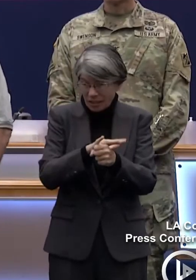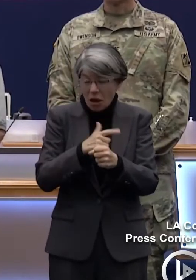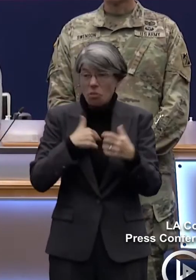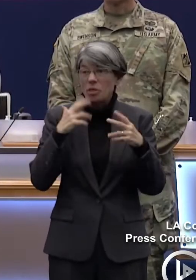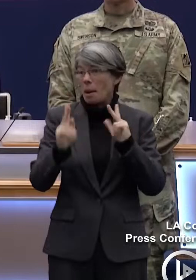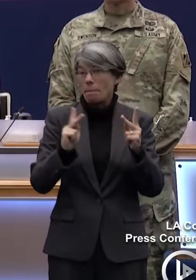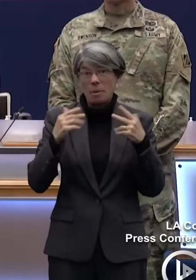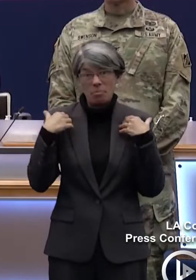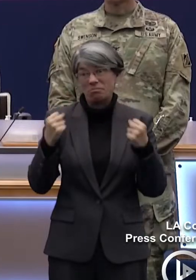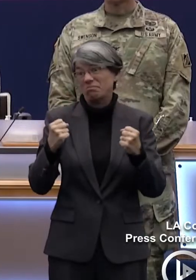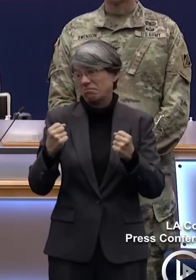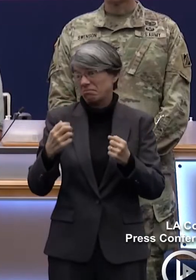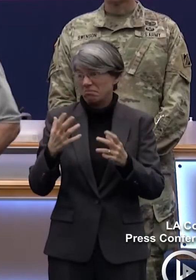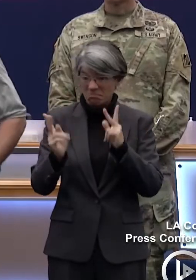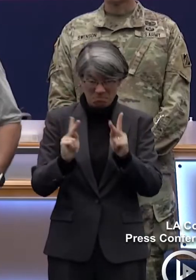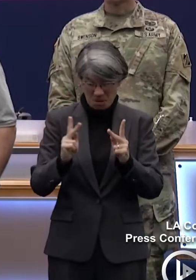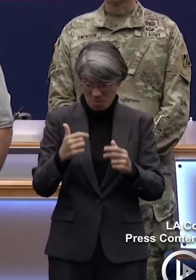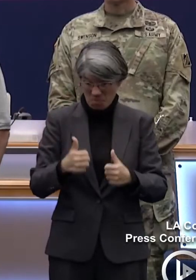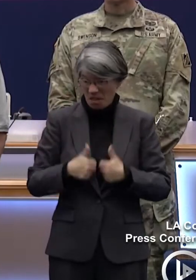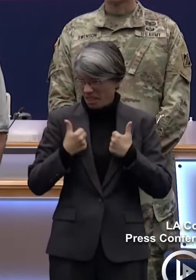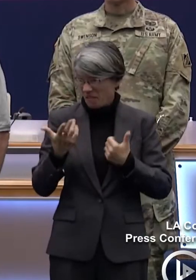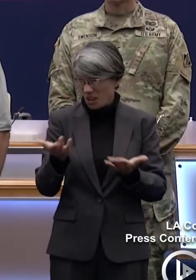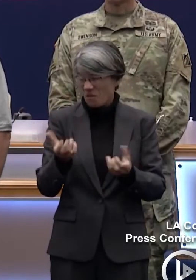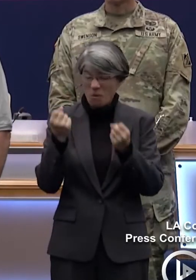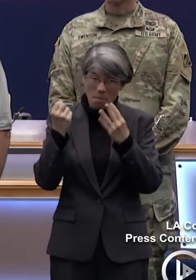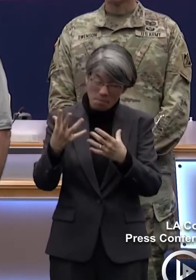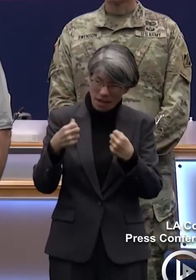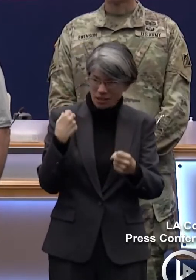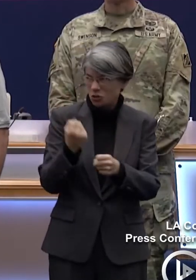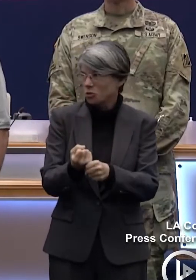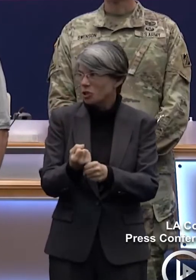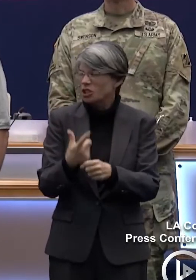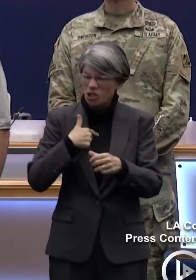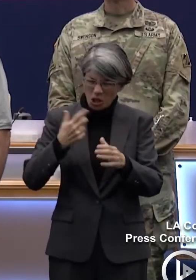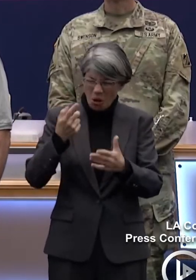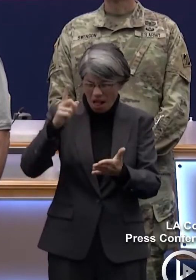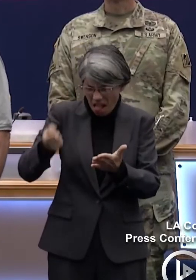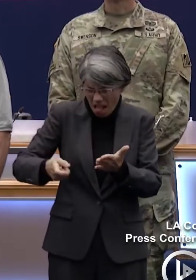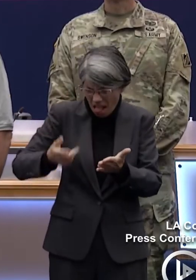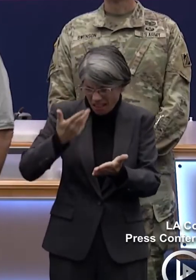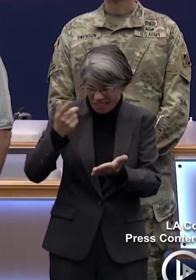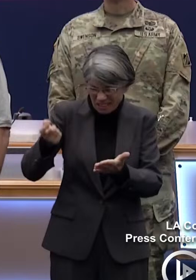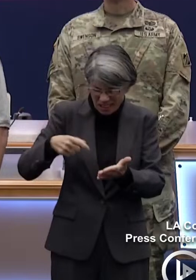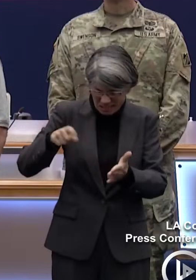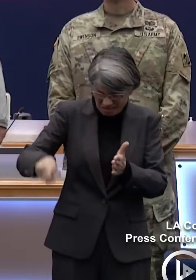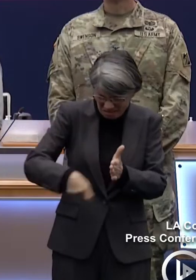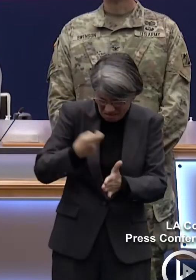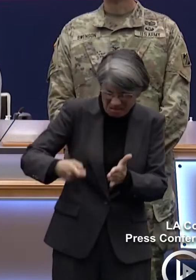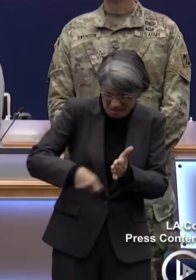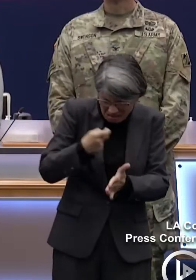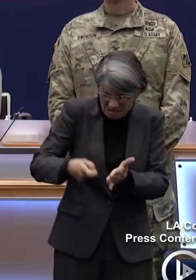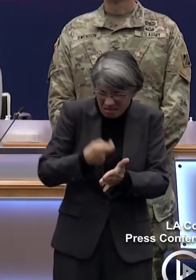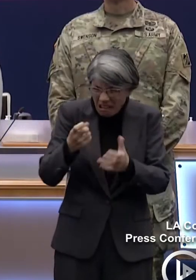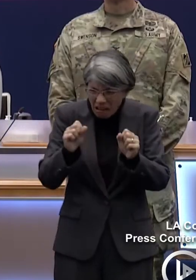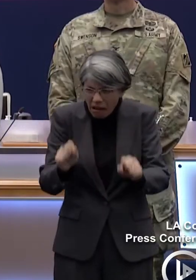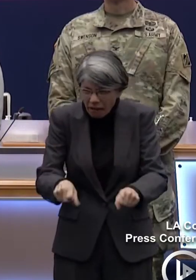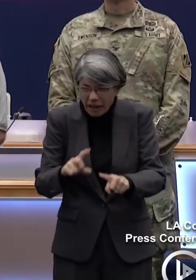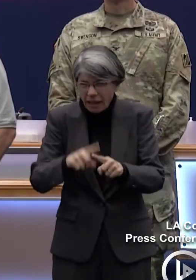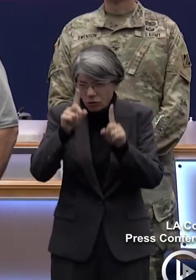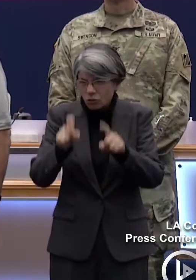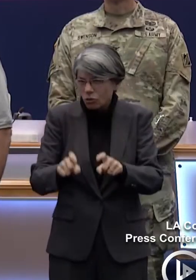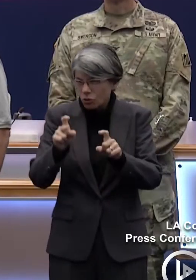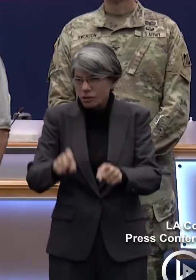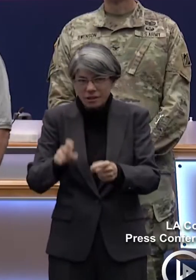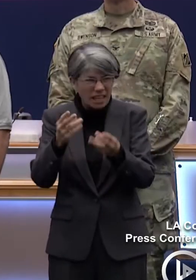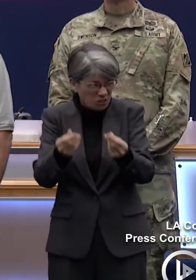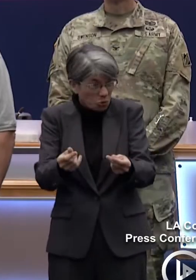humans have been here for quite a while. And so we could keep digging and digging and digging and continuing to test the soil